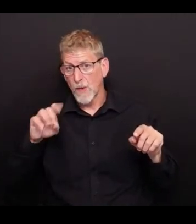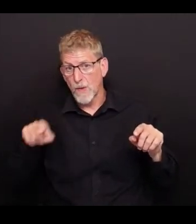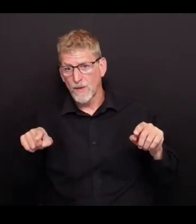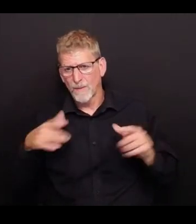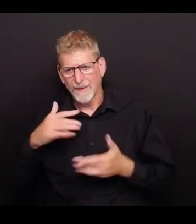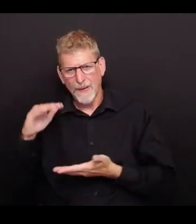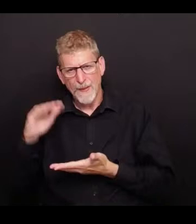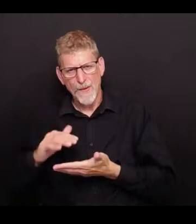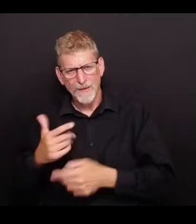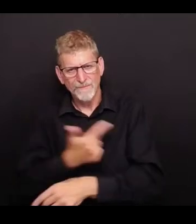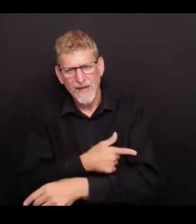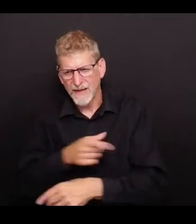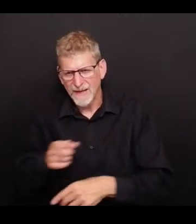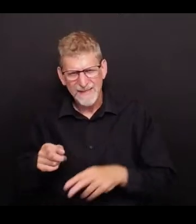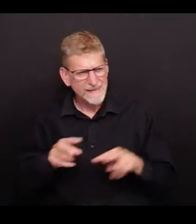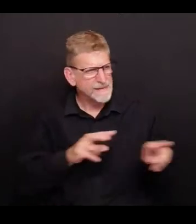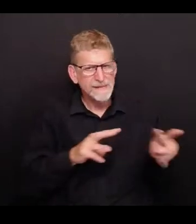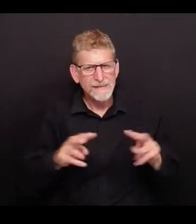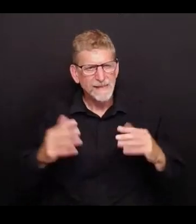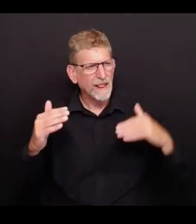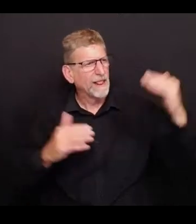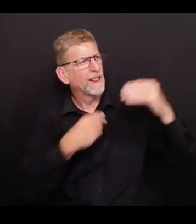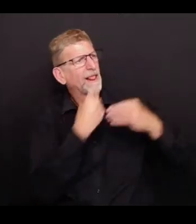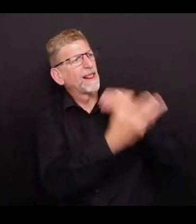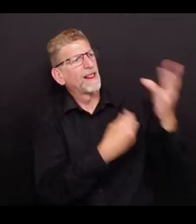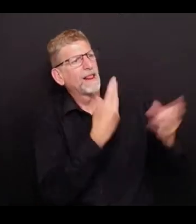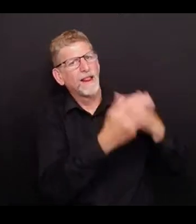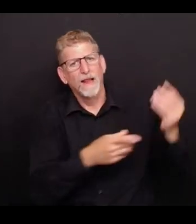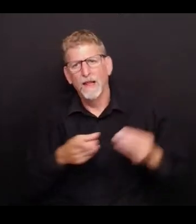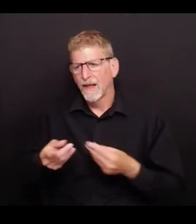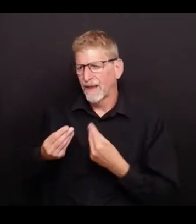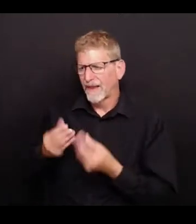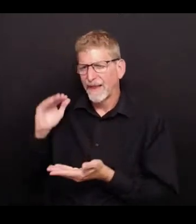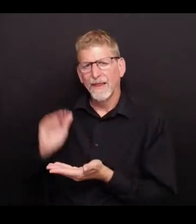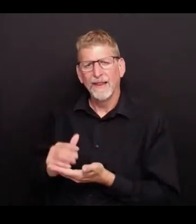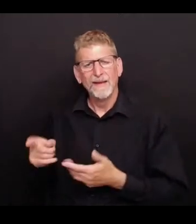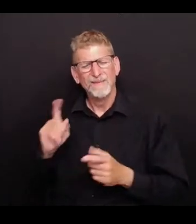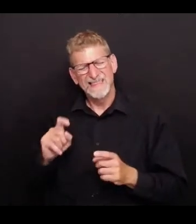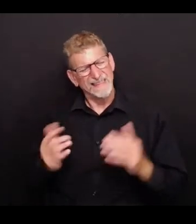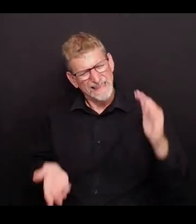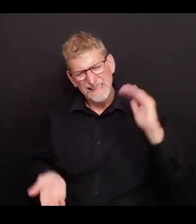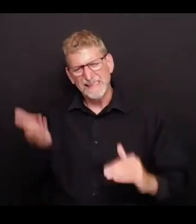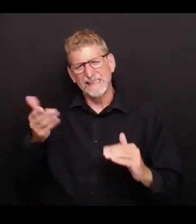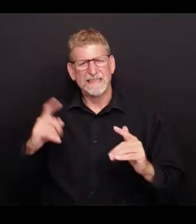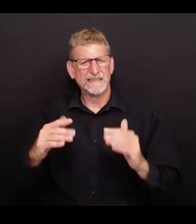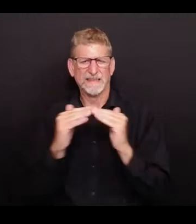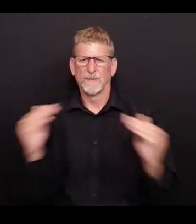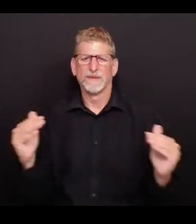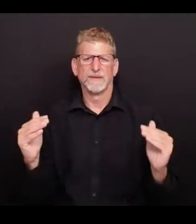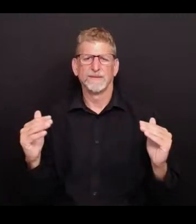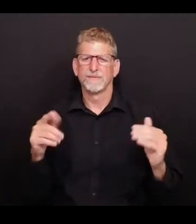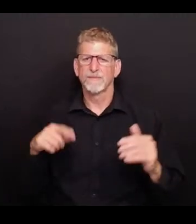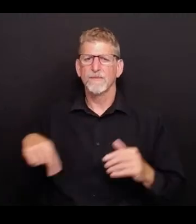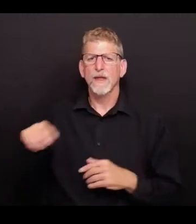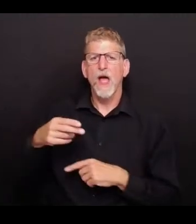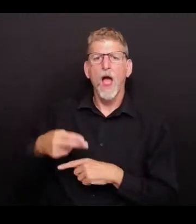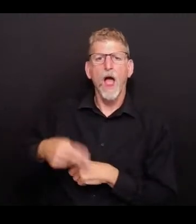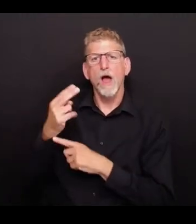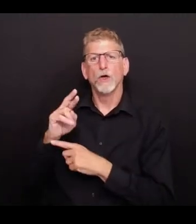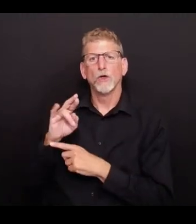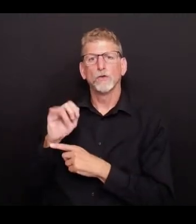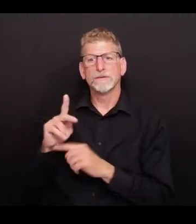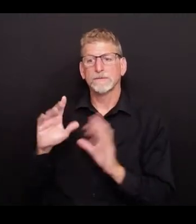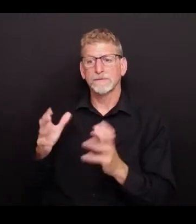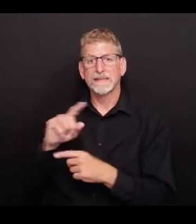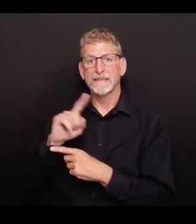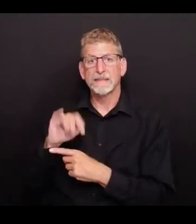Since setting our equity allocation goal, we have seen a decrease in the gap of first dose coverage between Minnesotans living in high SVI zip